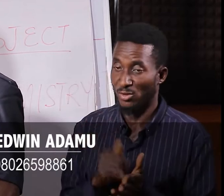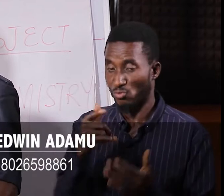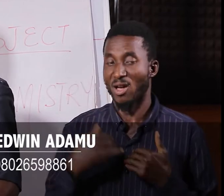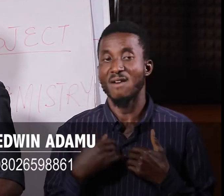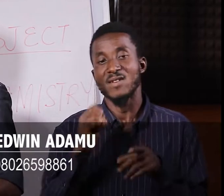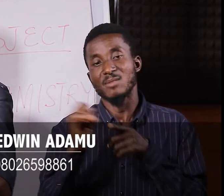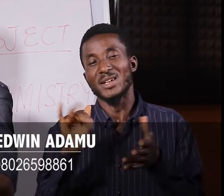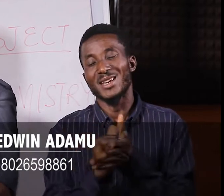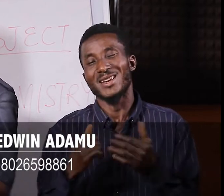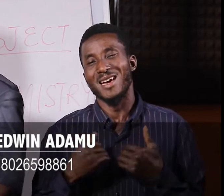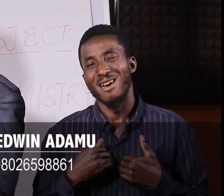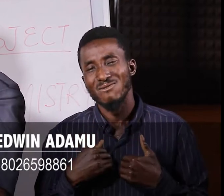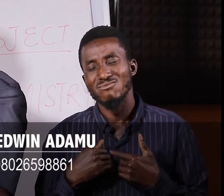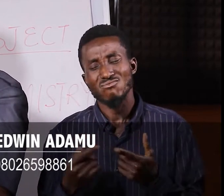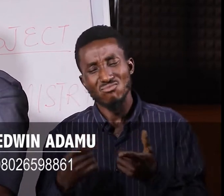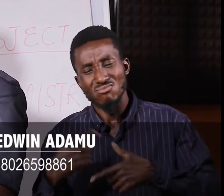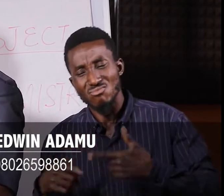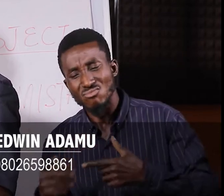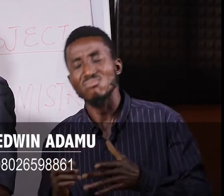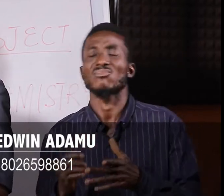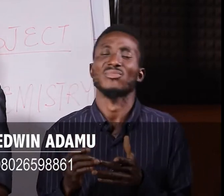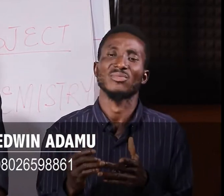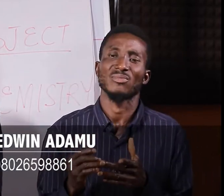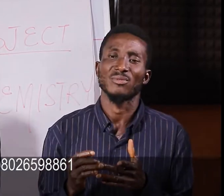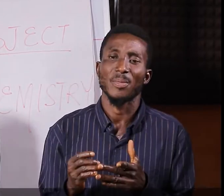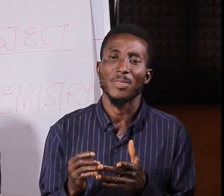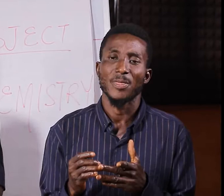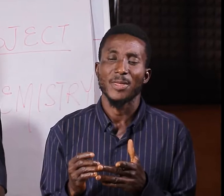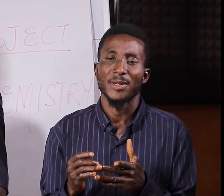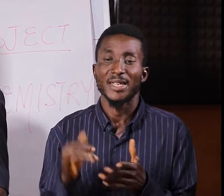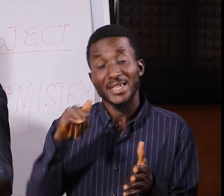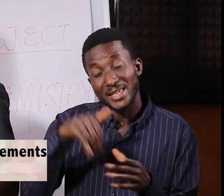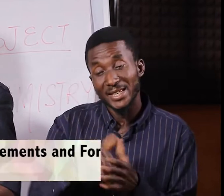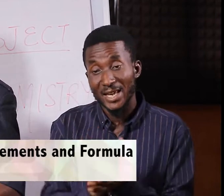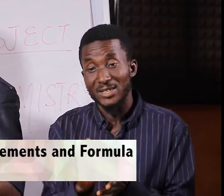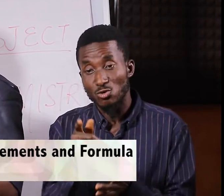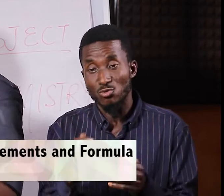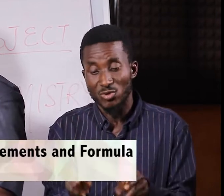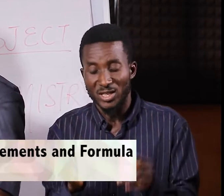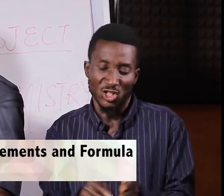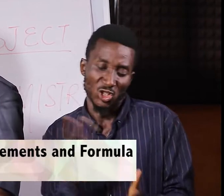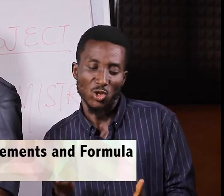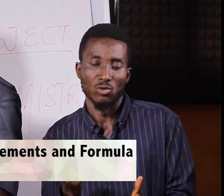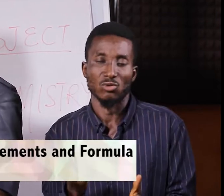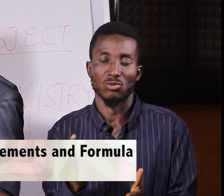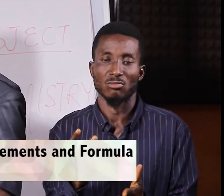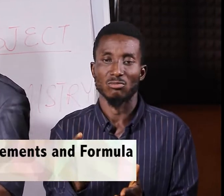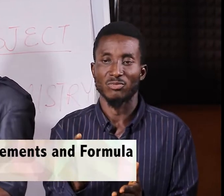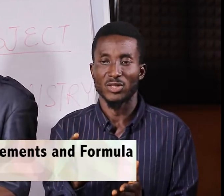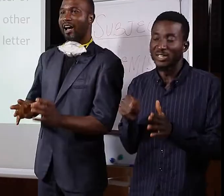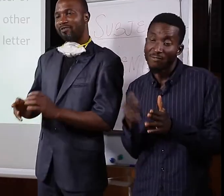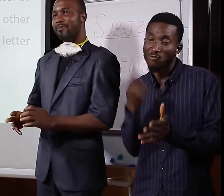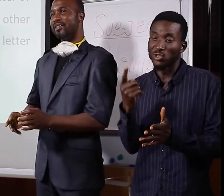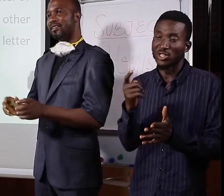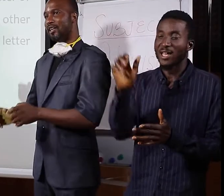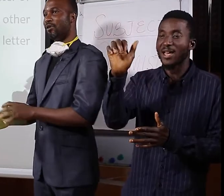have elements that have recurring alphabet as has been identified earlier. In that case, you take the second option, which is the